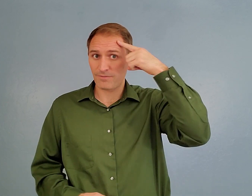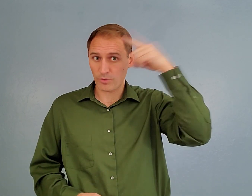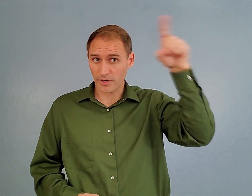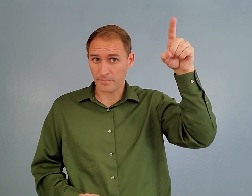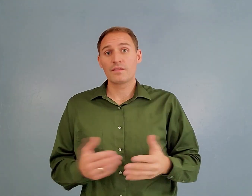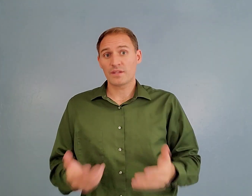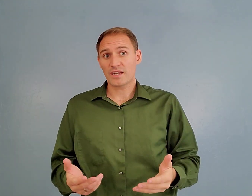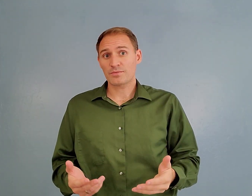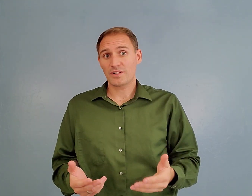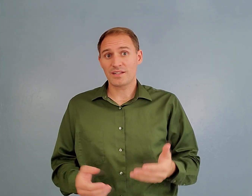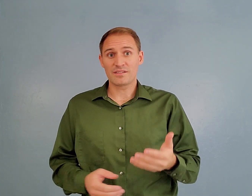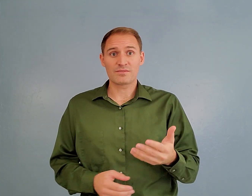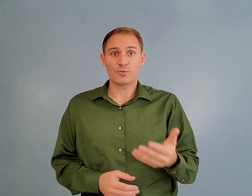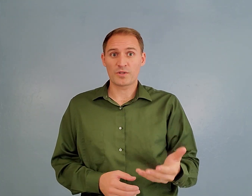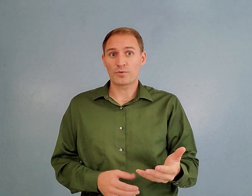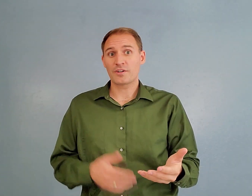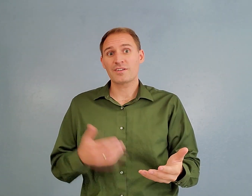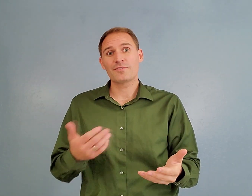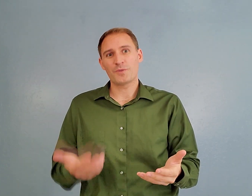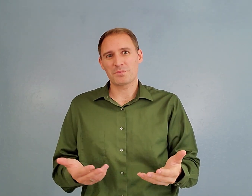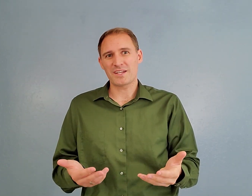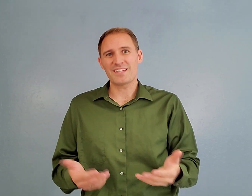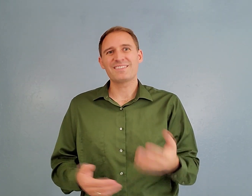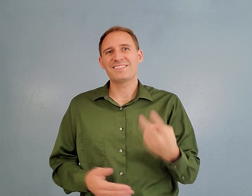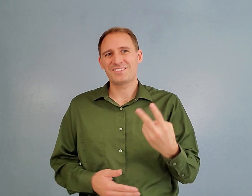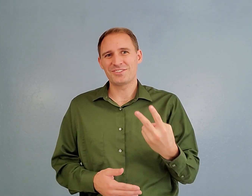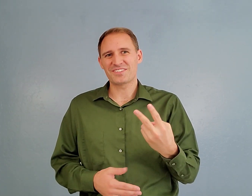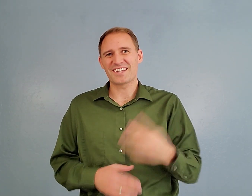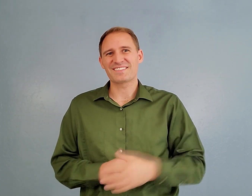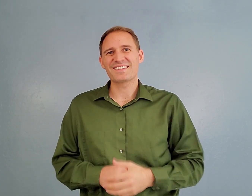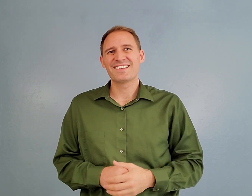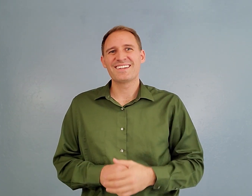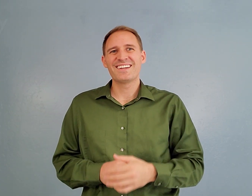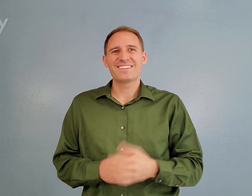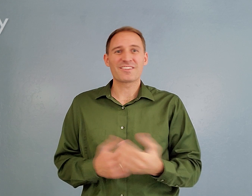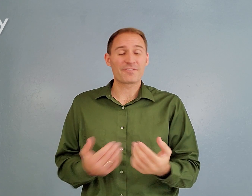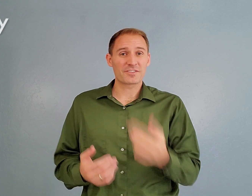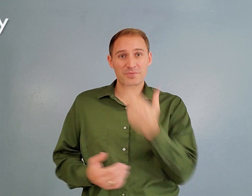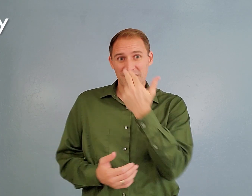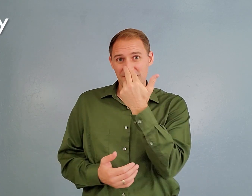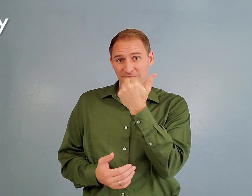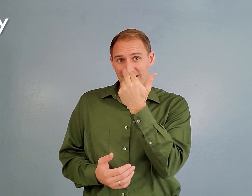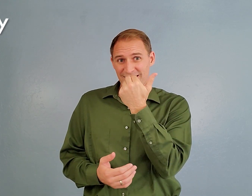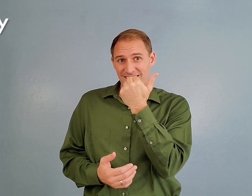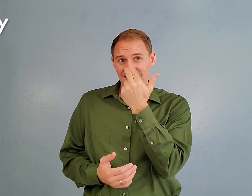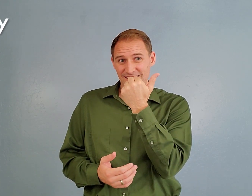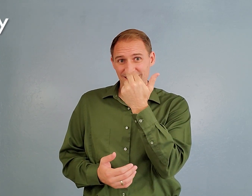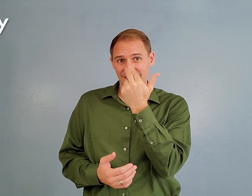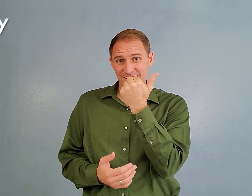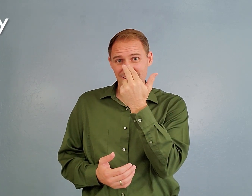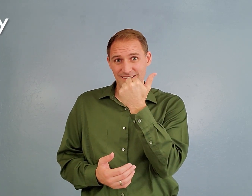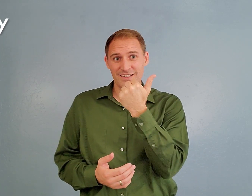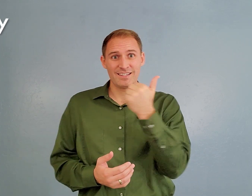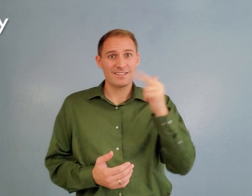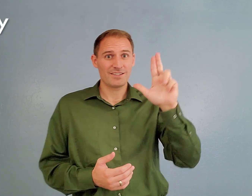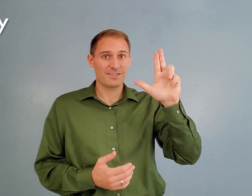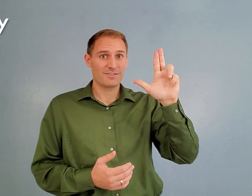For. The next one is one word, one meaning, 2 signs. So the first one is funny. You